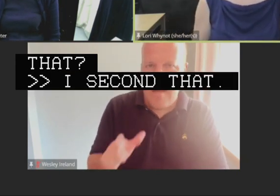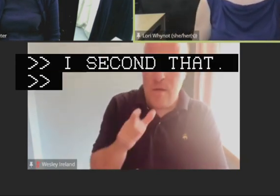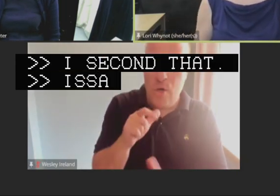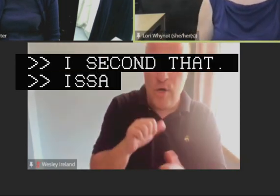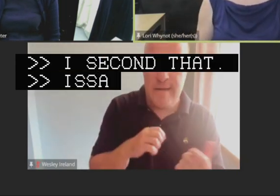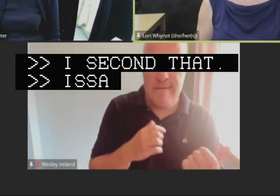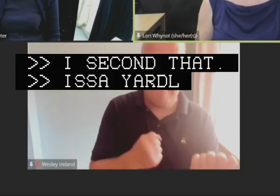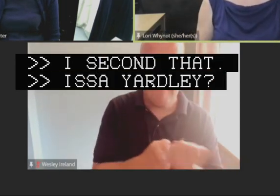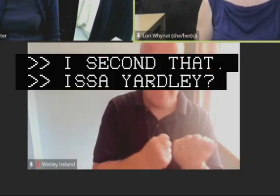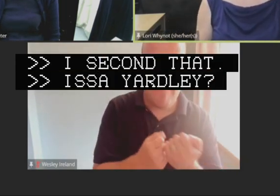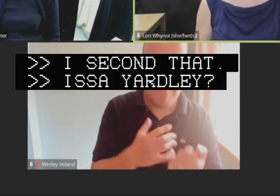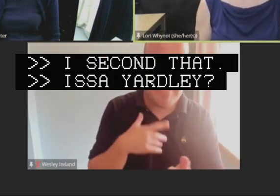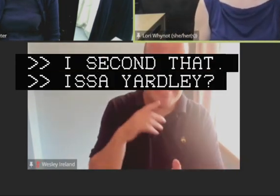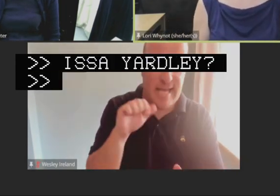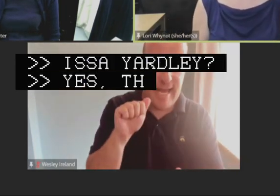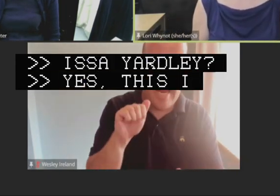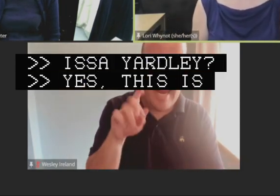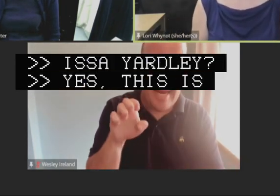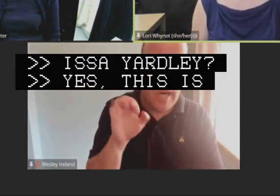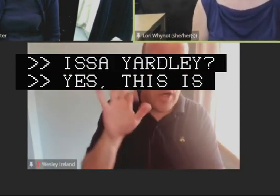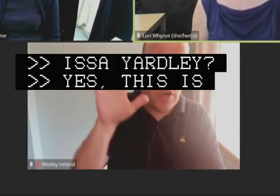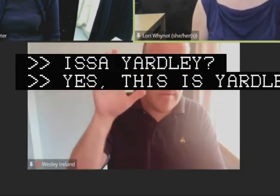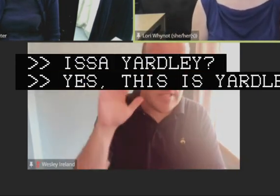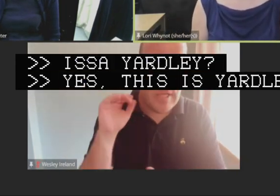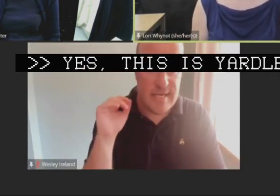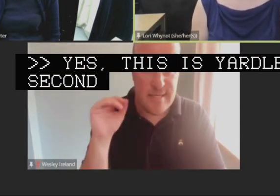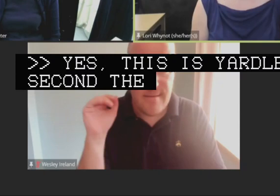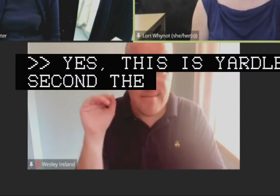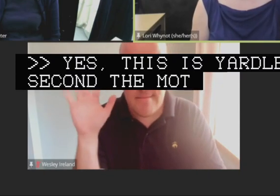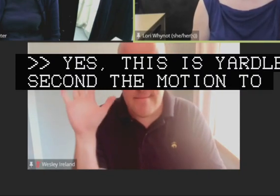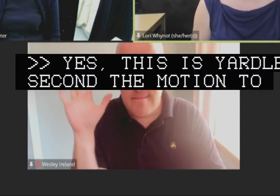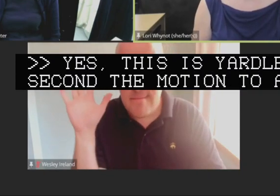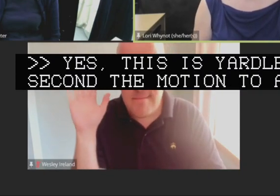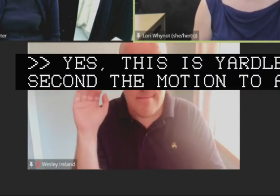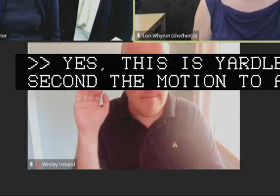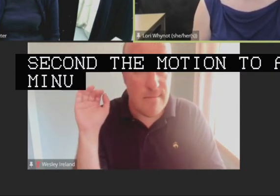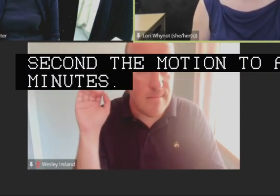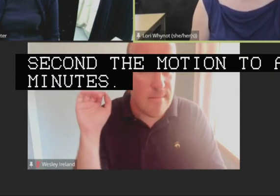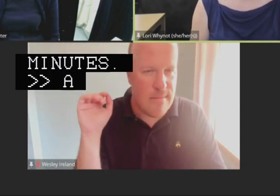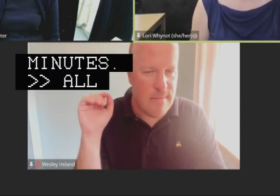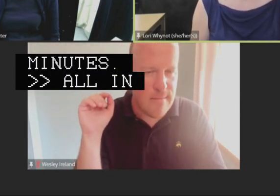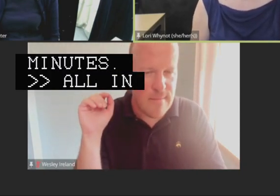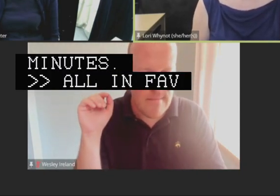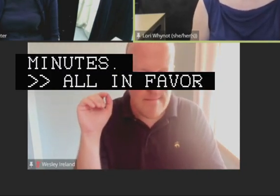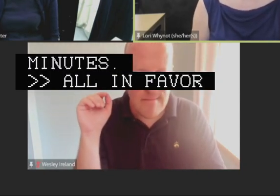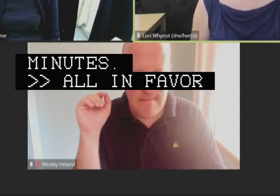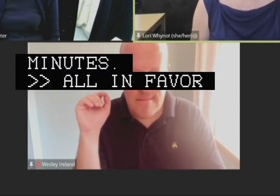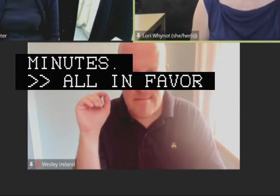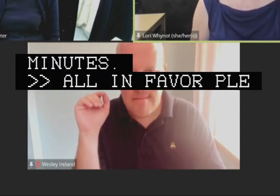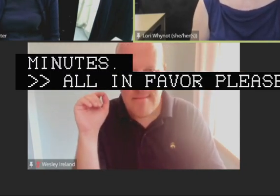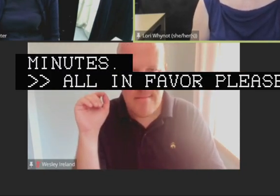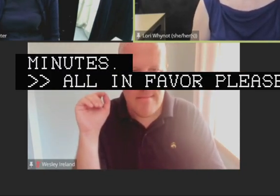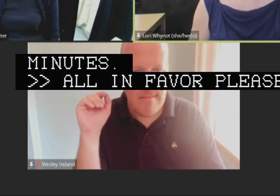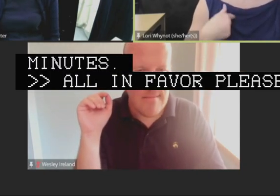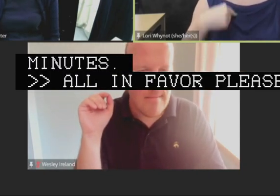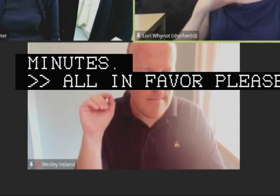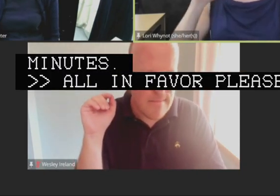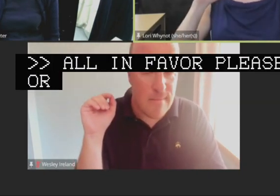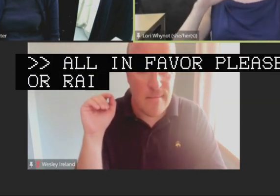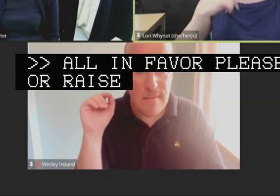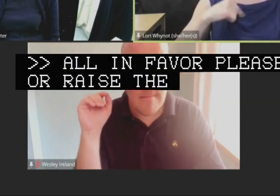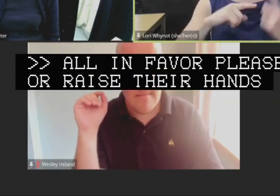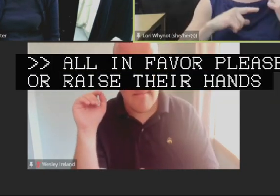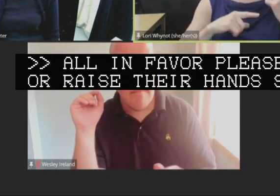minutes. Great, okay, all in favor, please say aye or raise your hand so I can visibly see you. Aye. Aye. Aye.